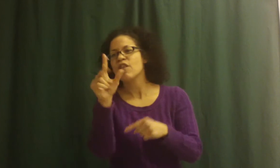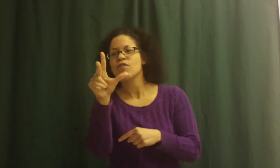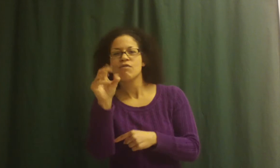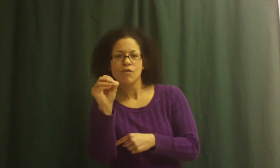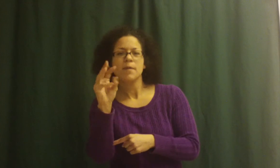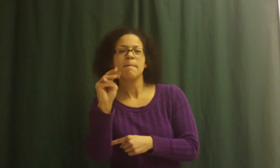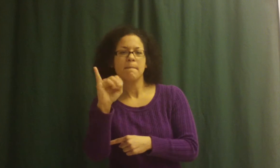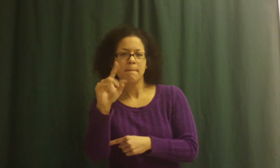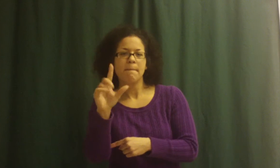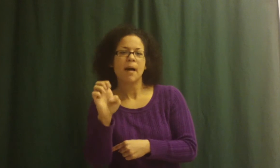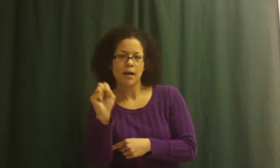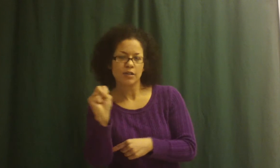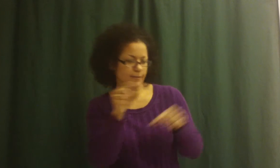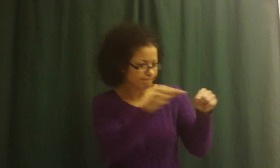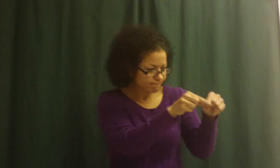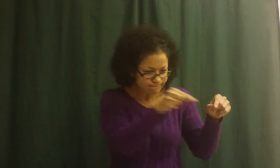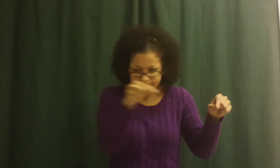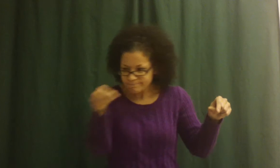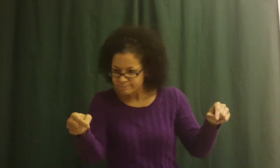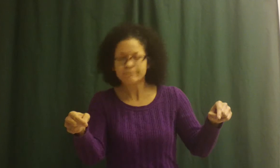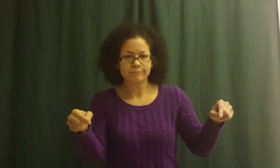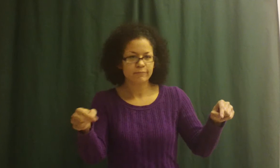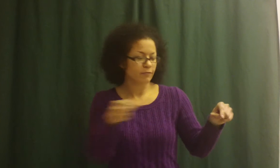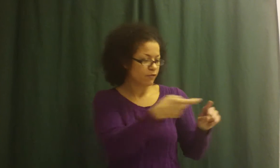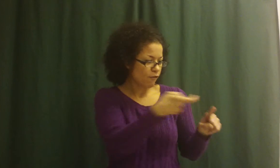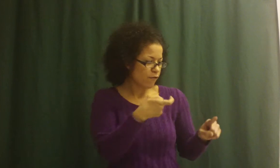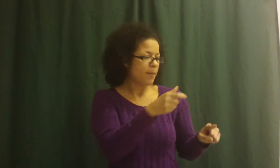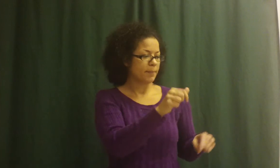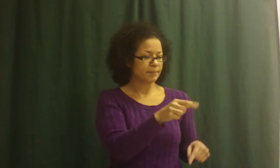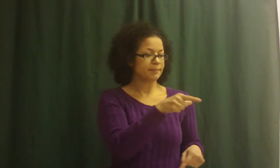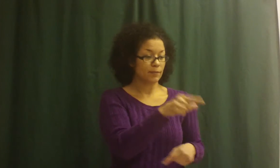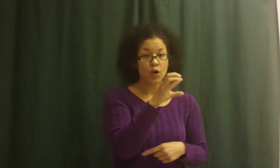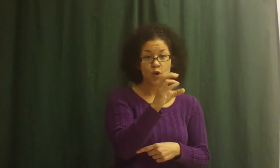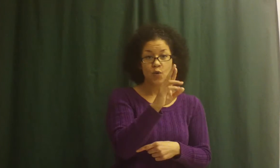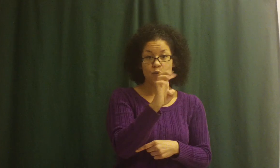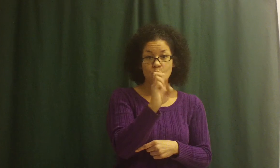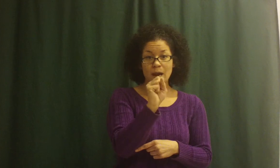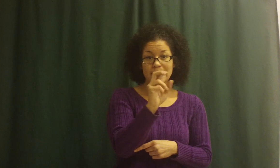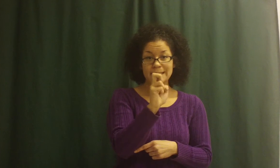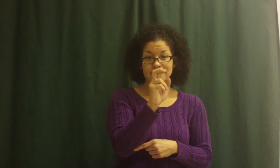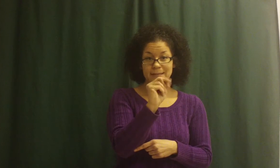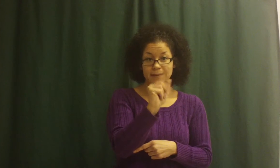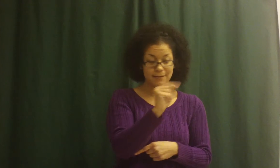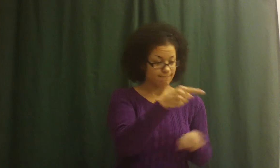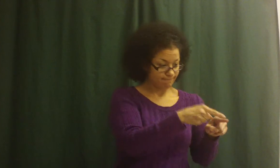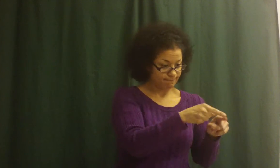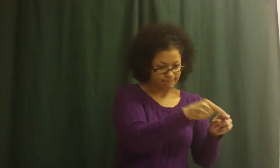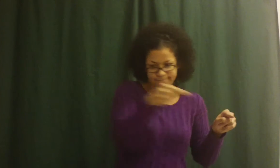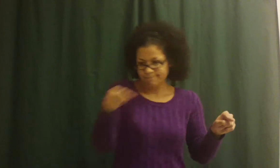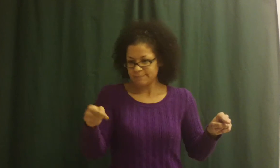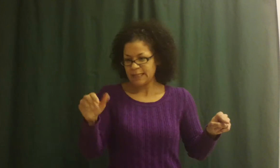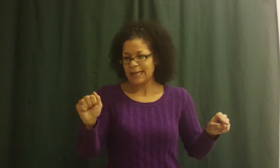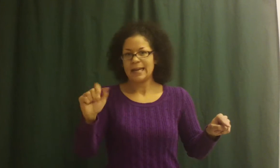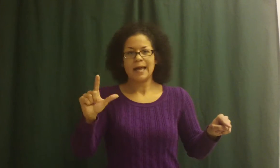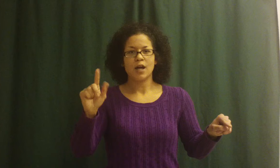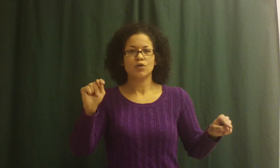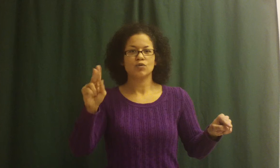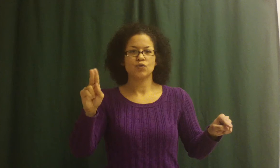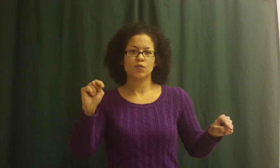Cresson. And I would drive up and down the mountain. The first year we lived there, we rented a house